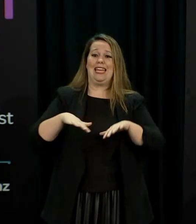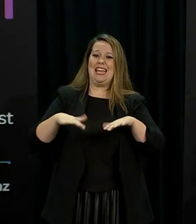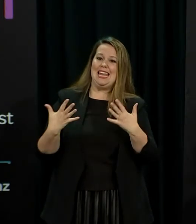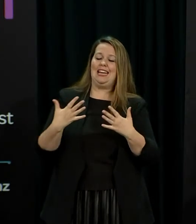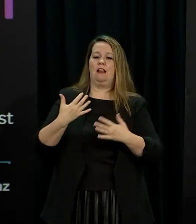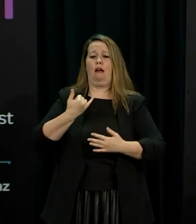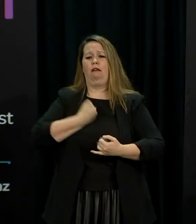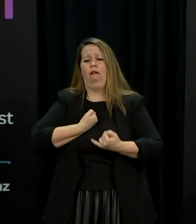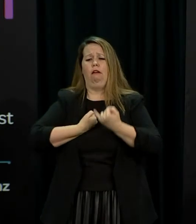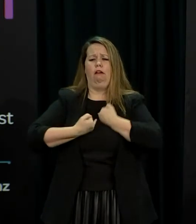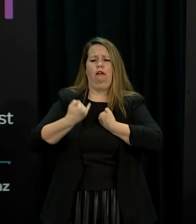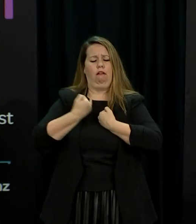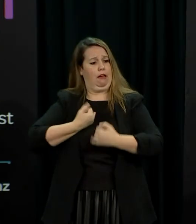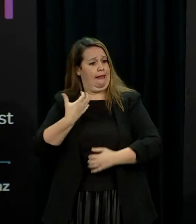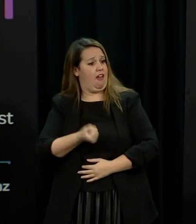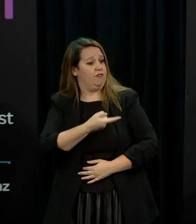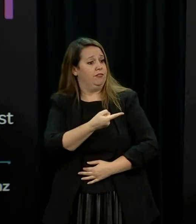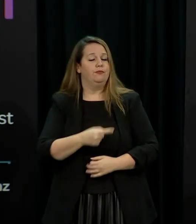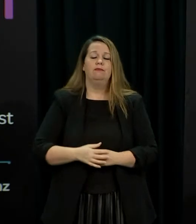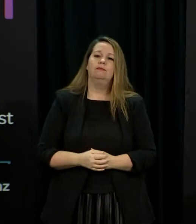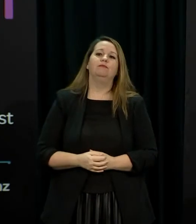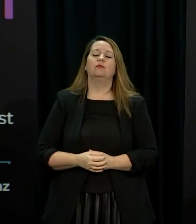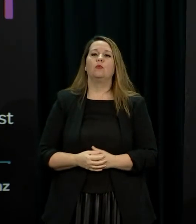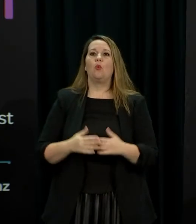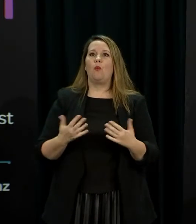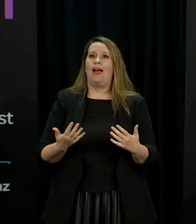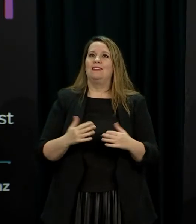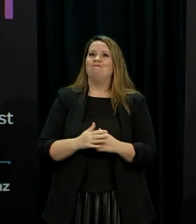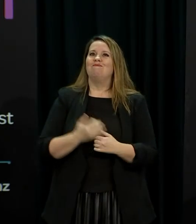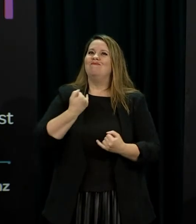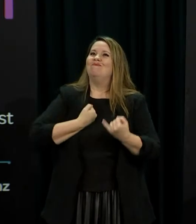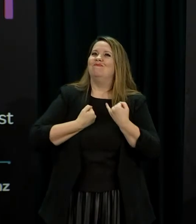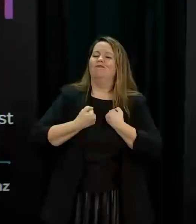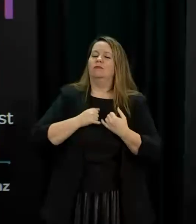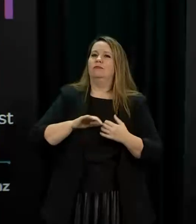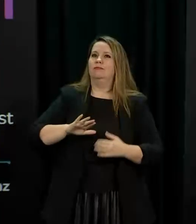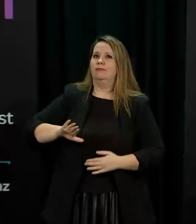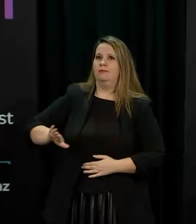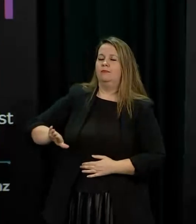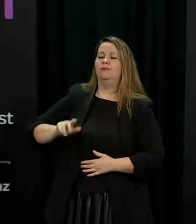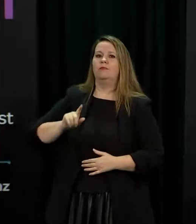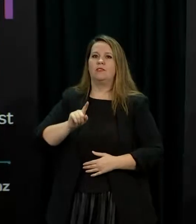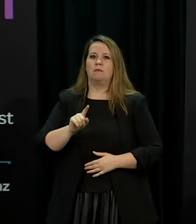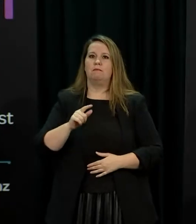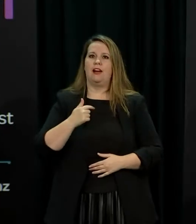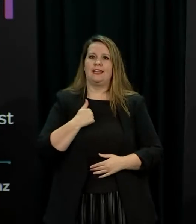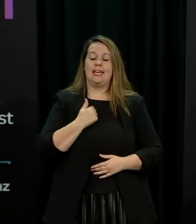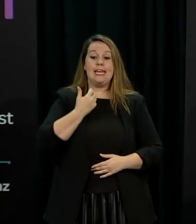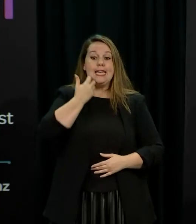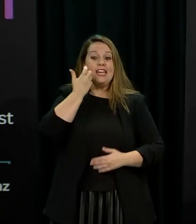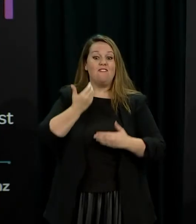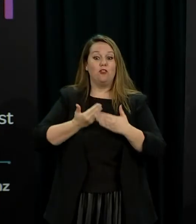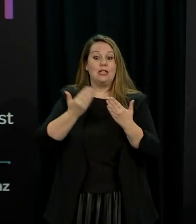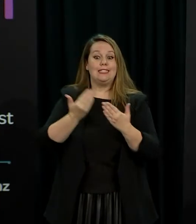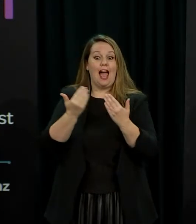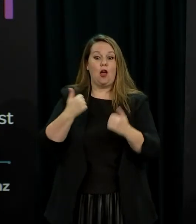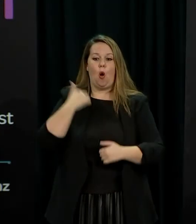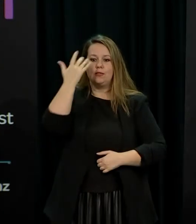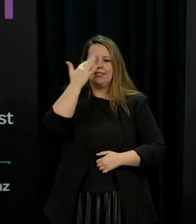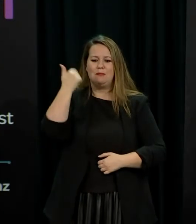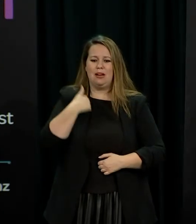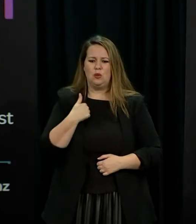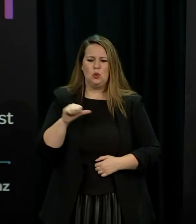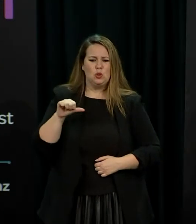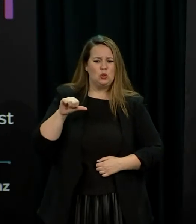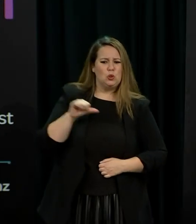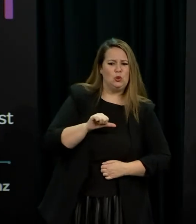regrets from did I every day think about things that we could or should be doing better.